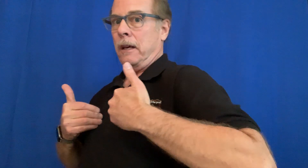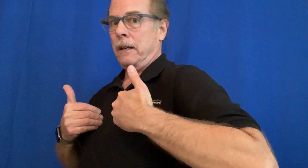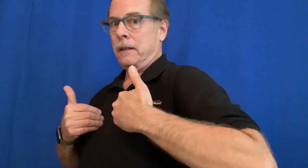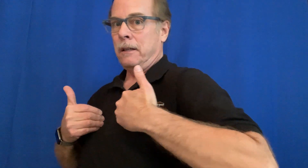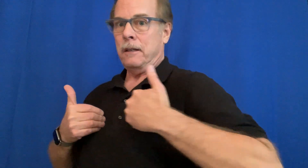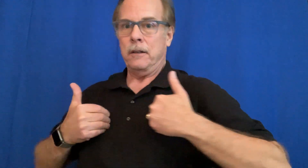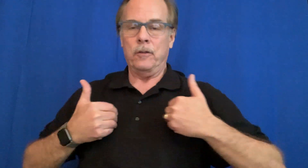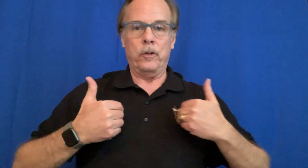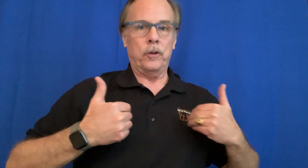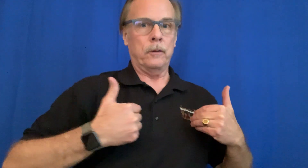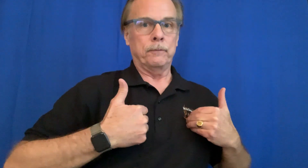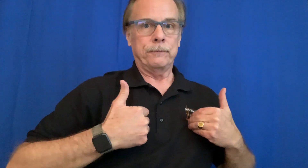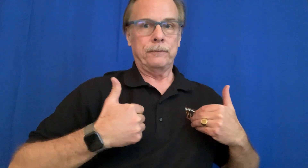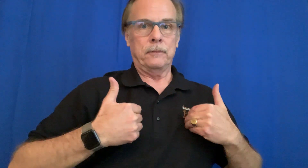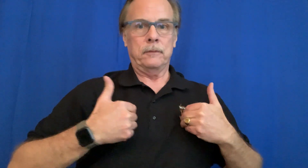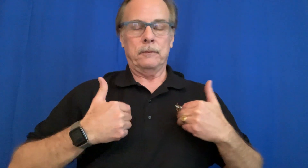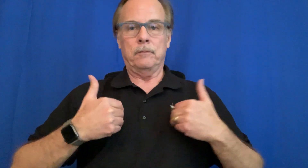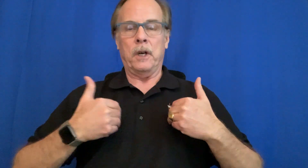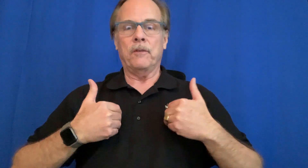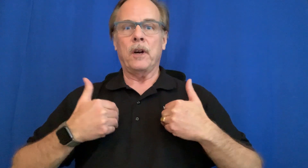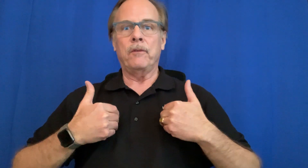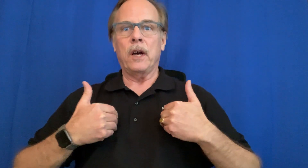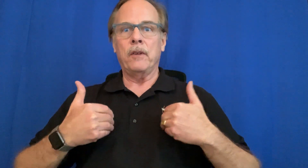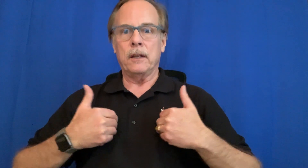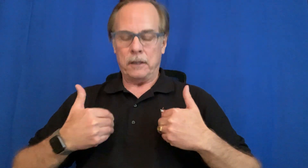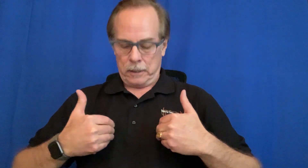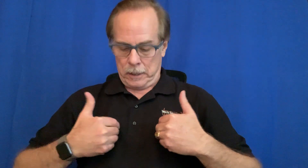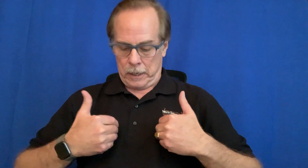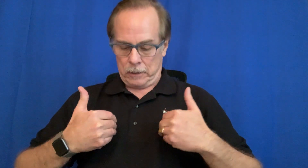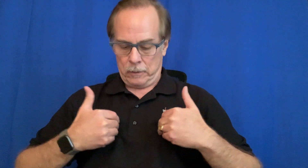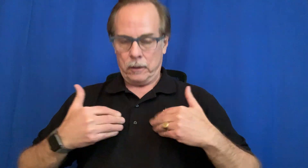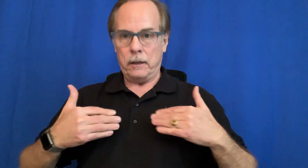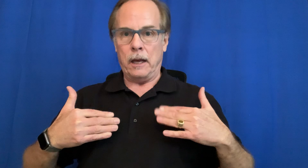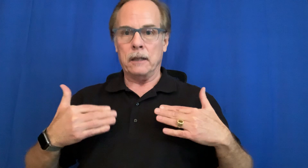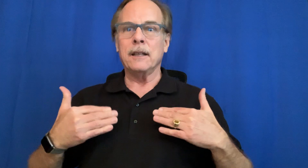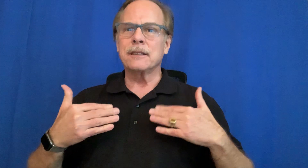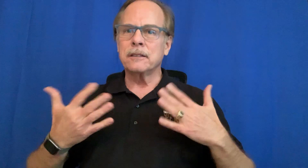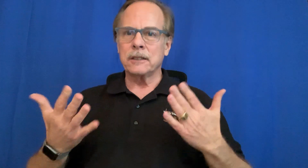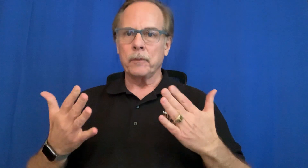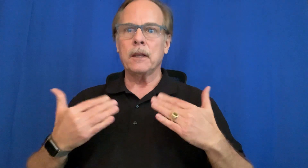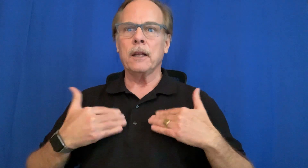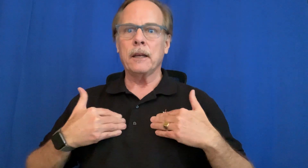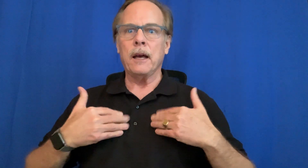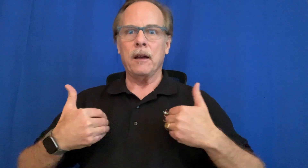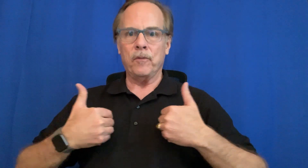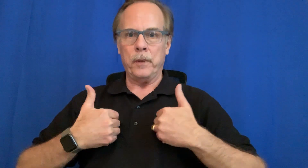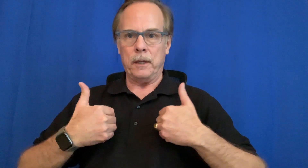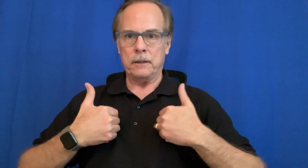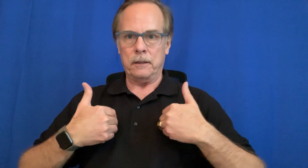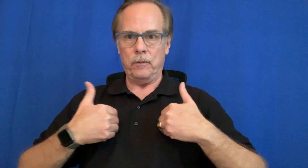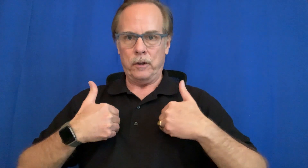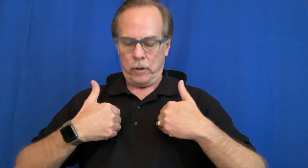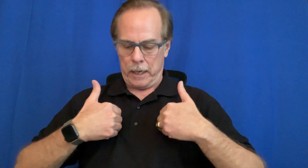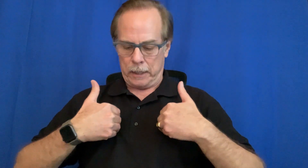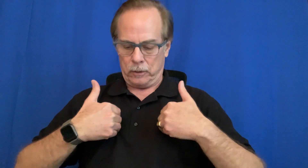that, or your modified 5 hands like that. It's something like half, but it's with your hands